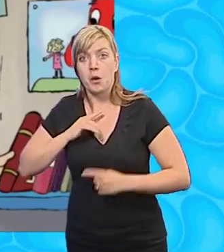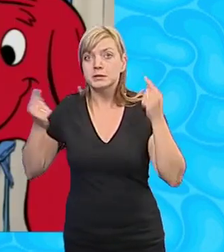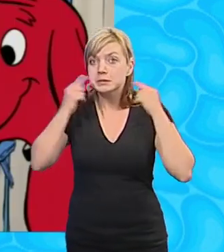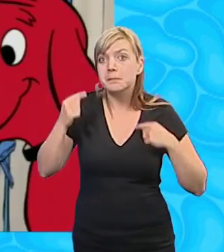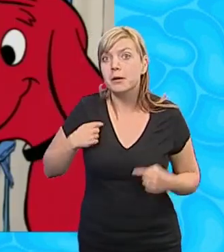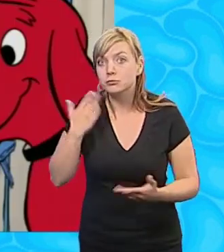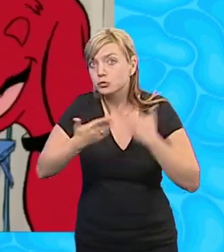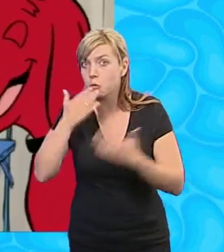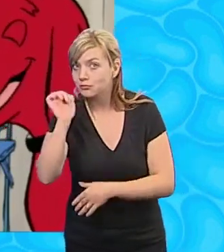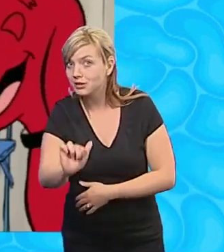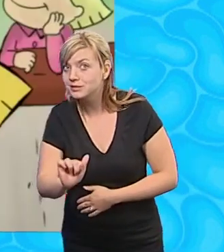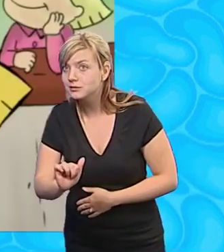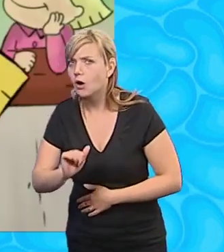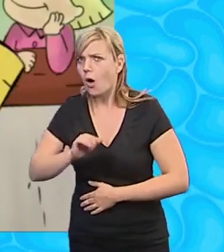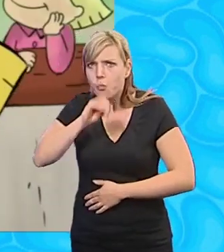Don't you?